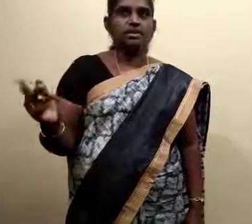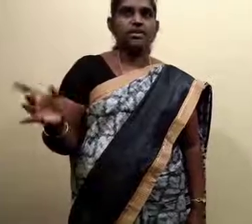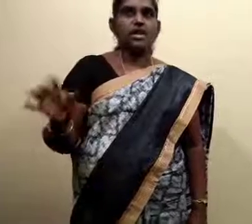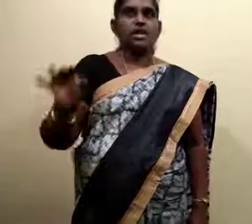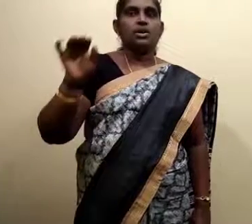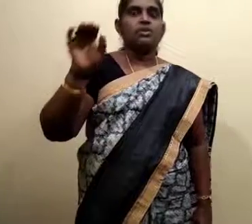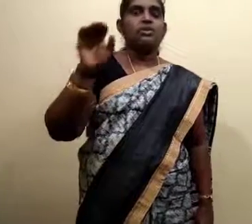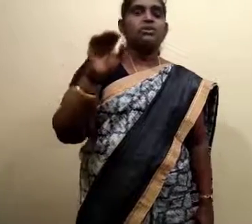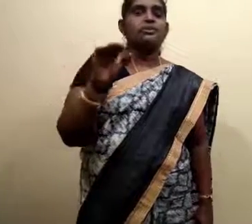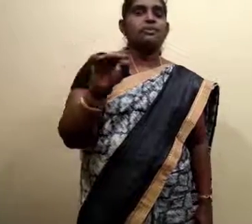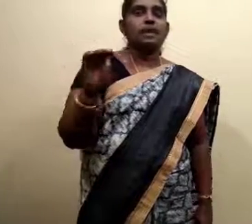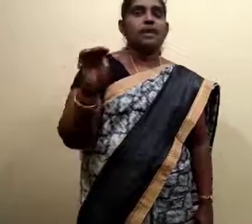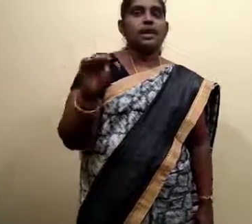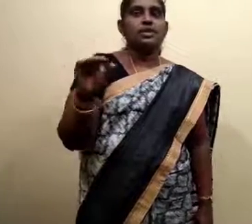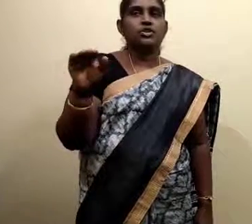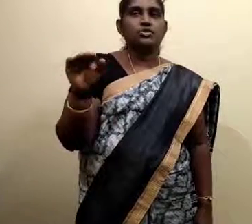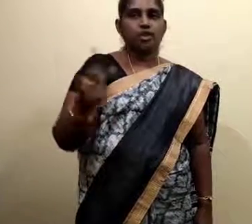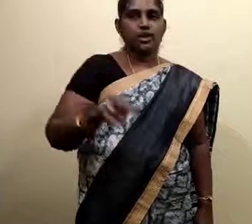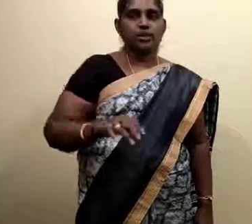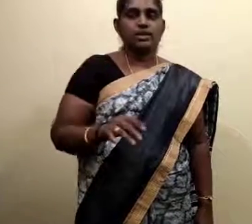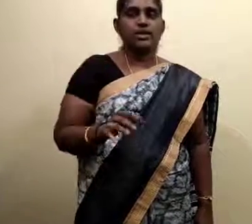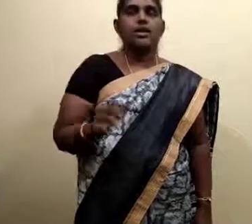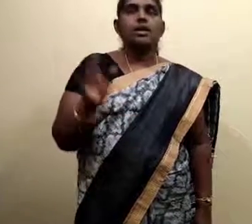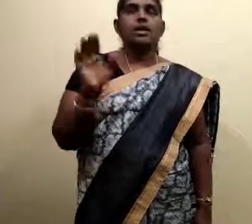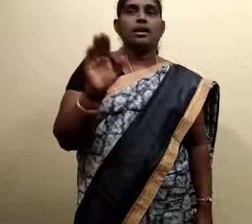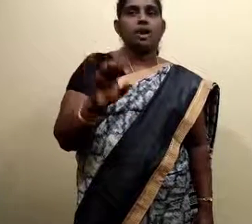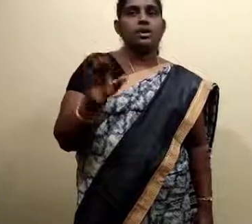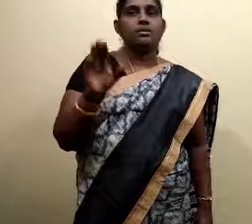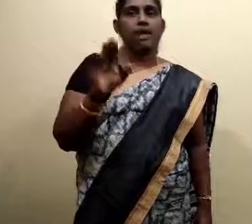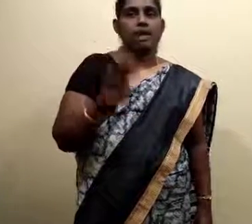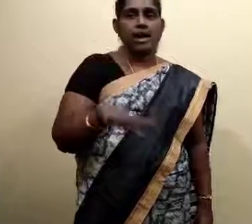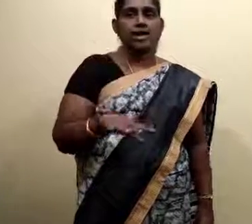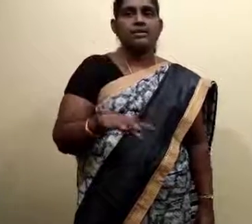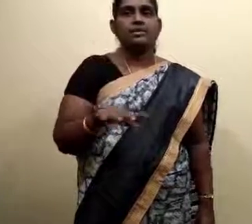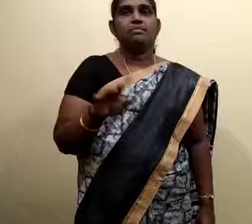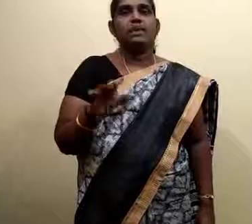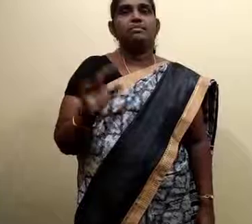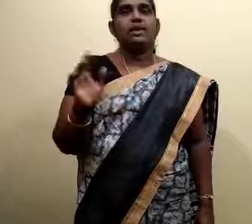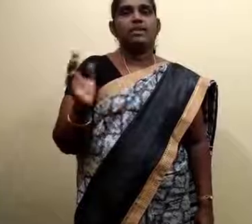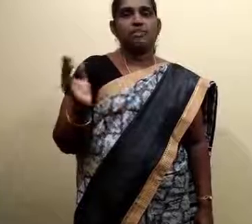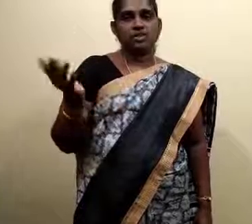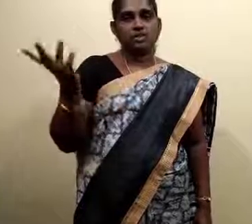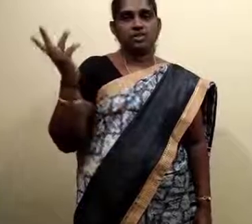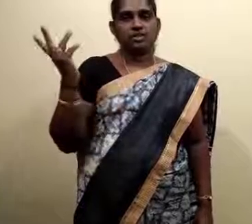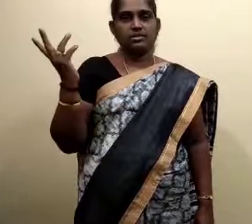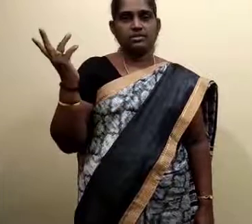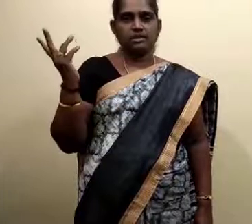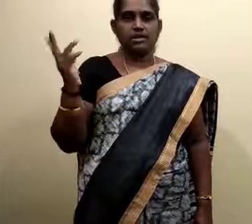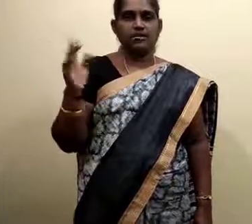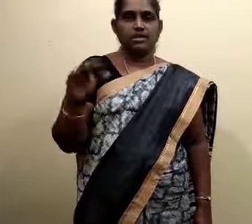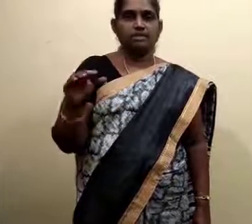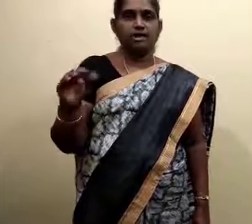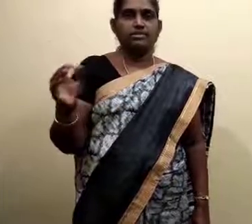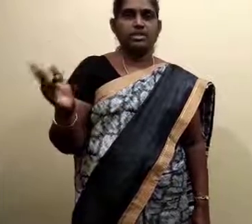revolution. Goods began to produce not by hand but by machines. Okay, but by